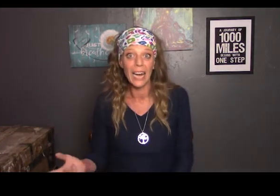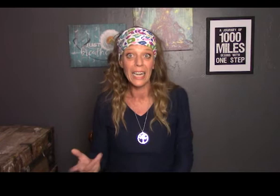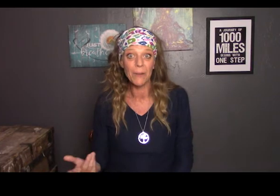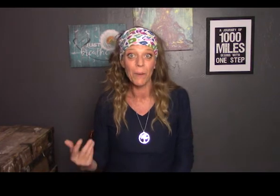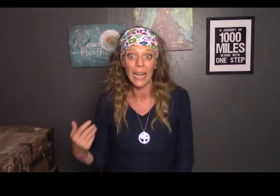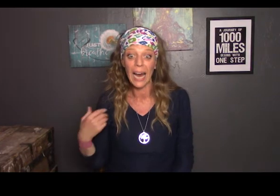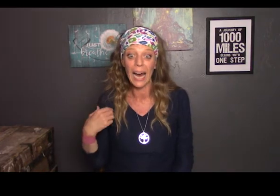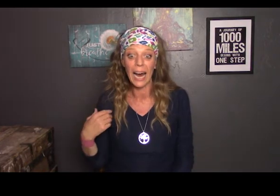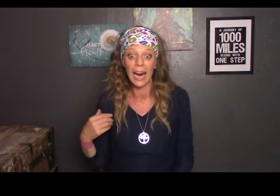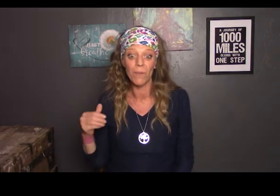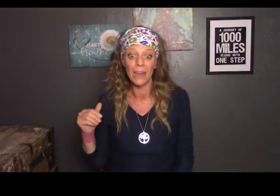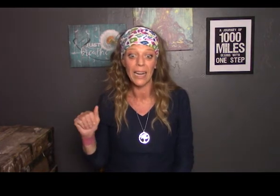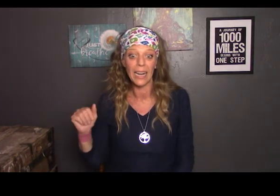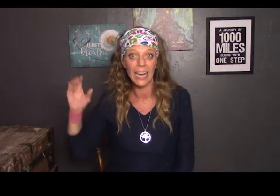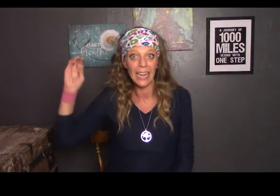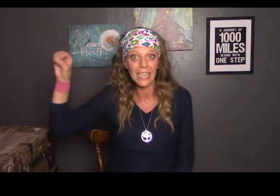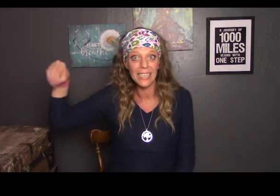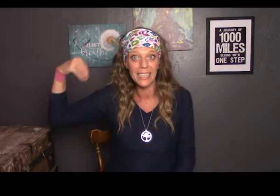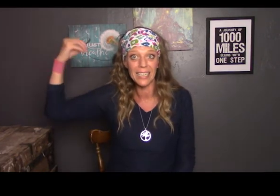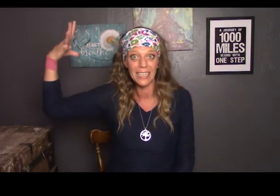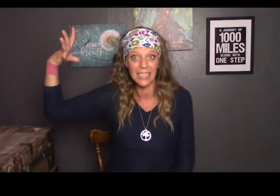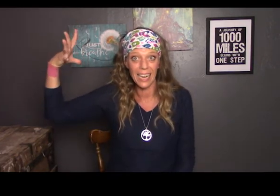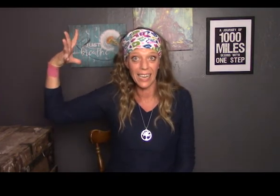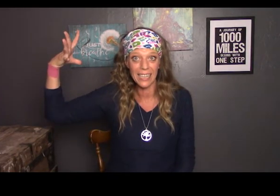And we have a sun